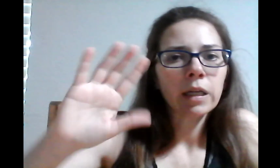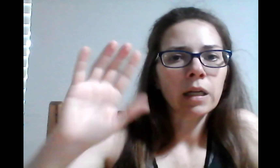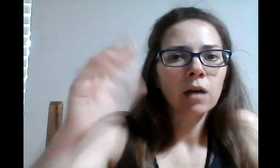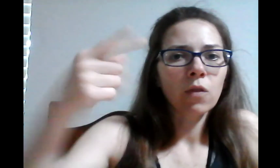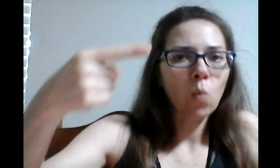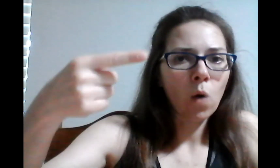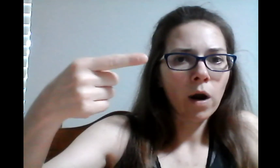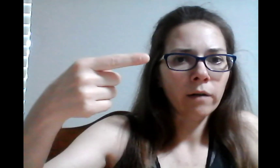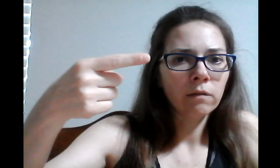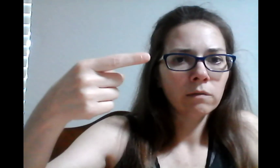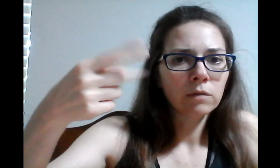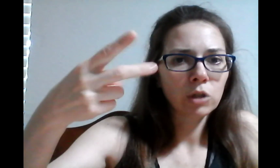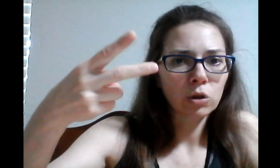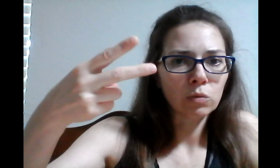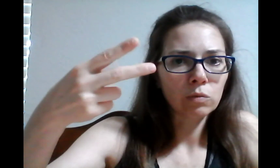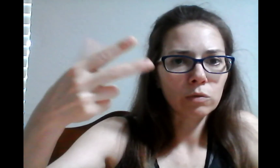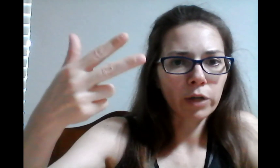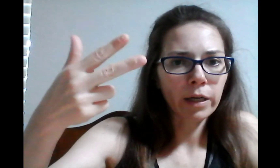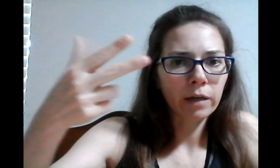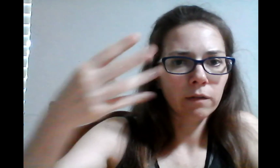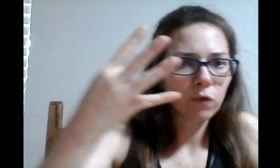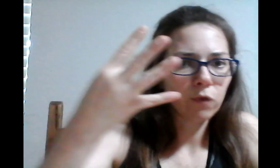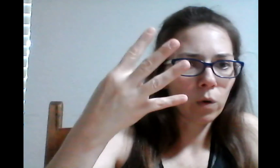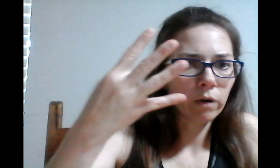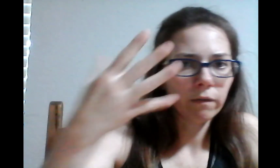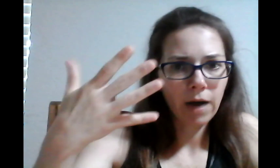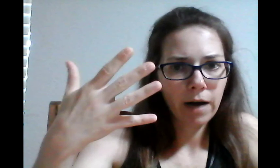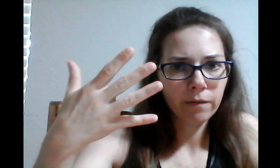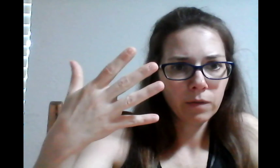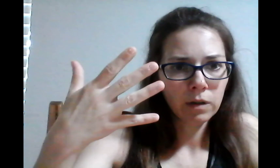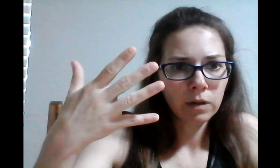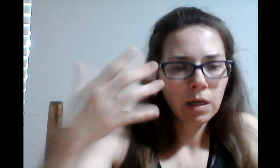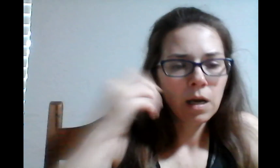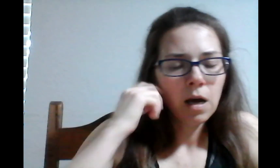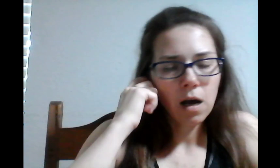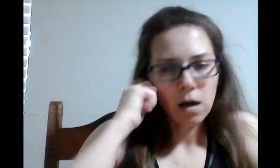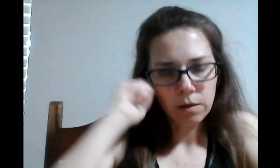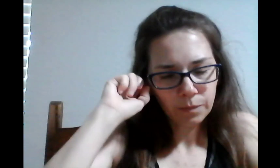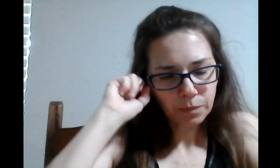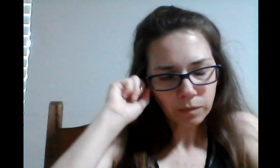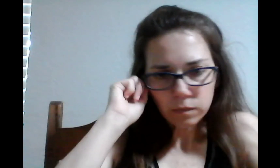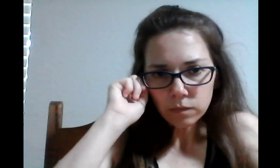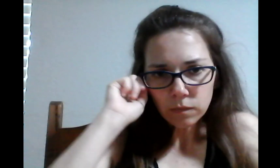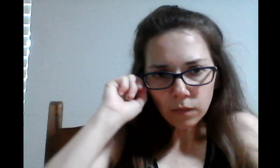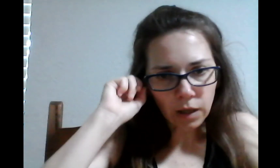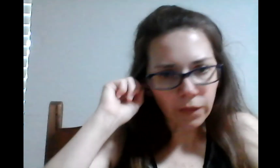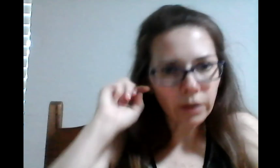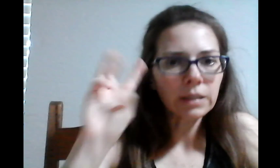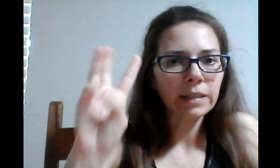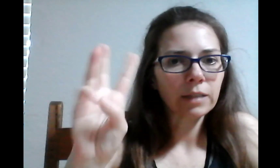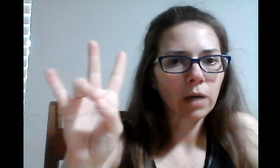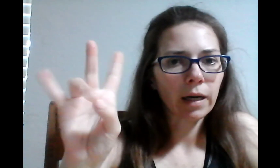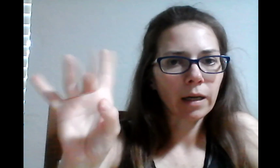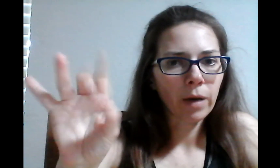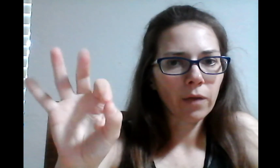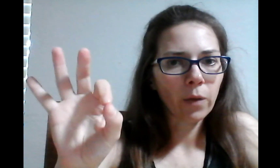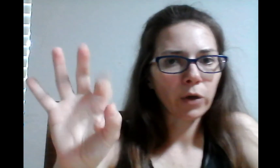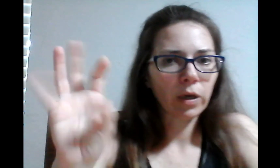see the 1, 2, 3, 4, 5. And then the 6 will kind of come out. That way you can